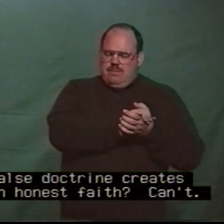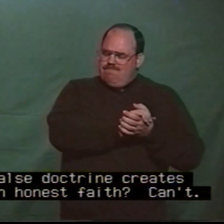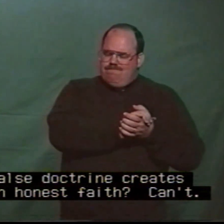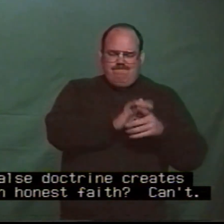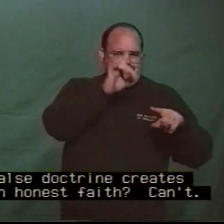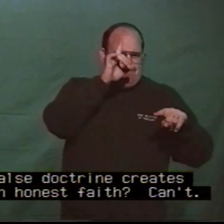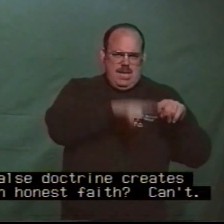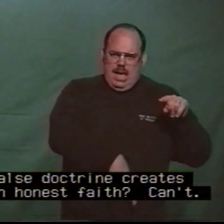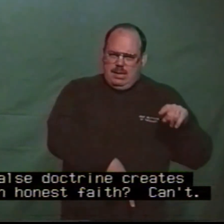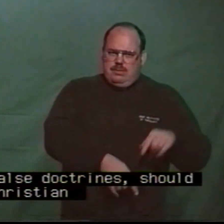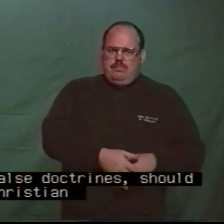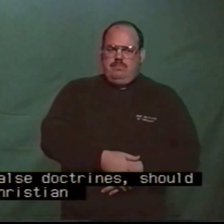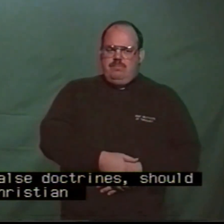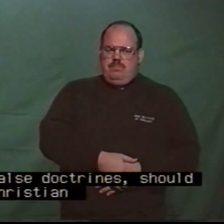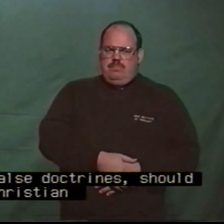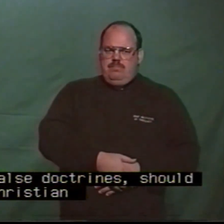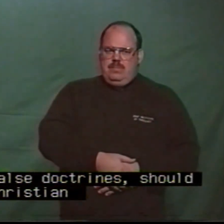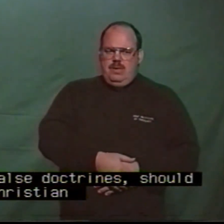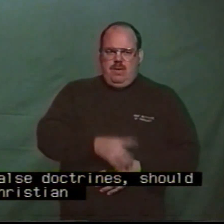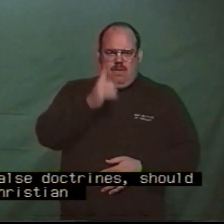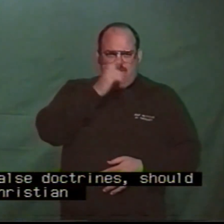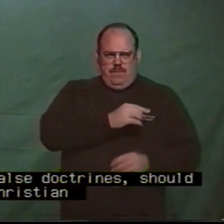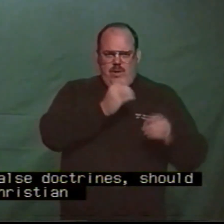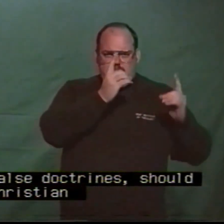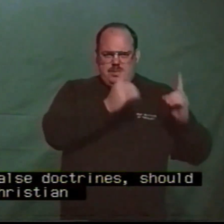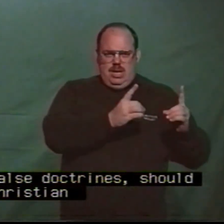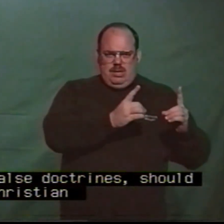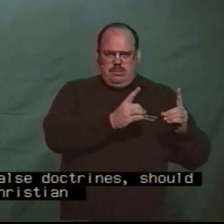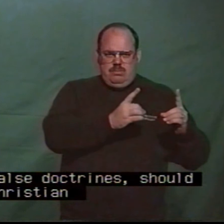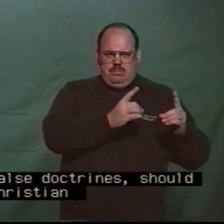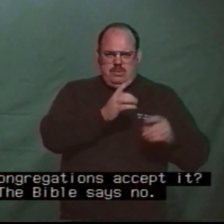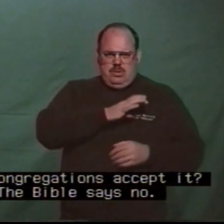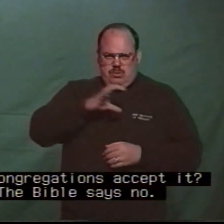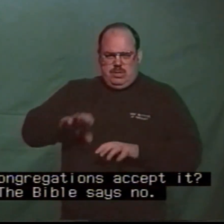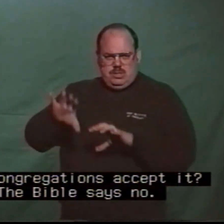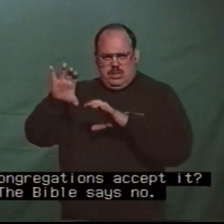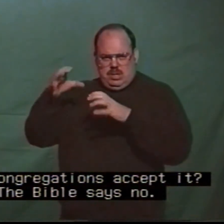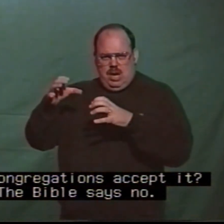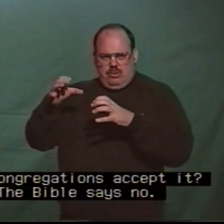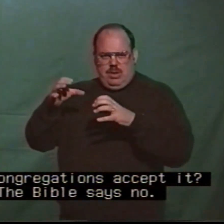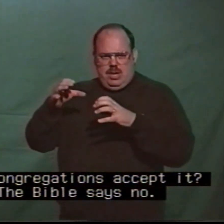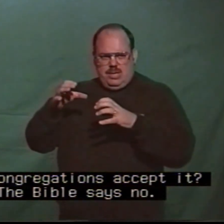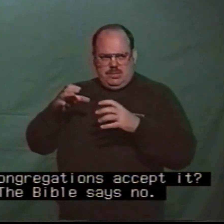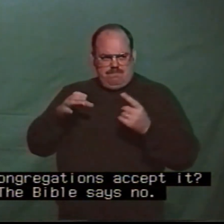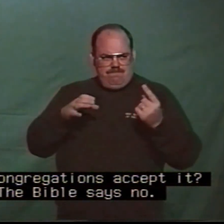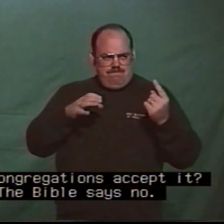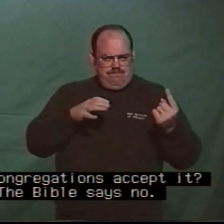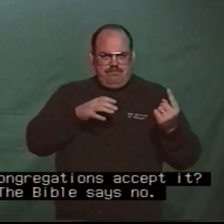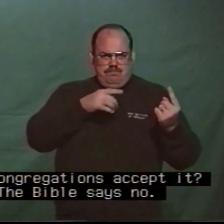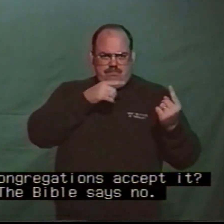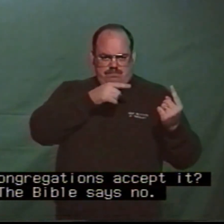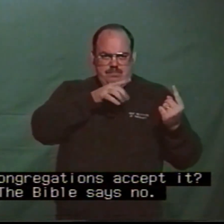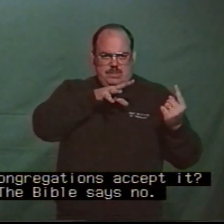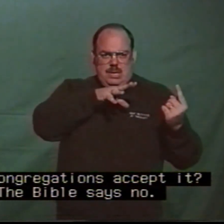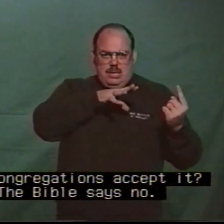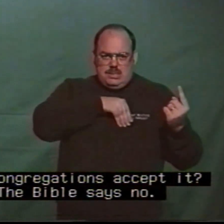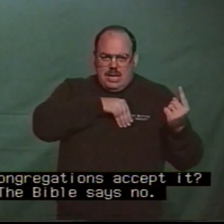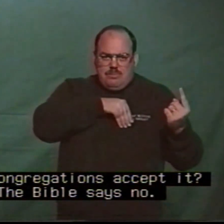false doctrines should Christian congregations accept it the Bible says no